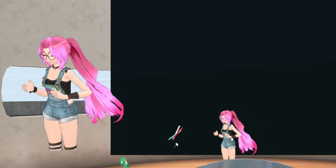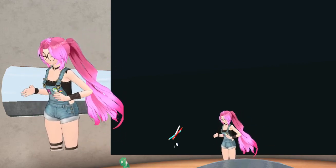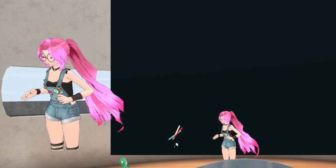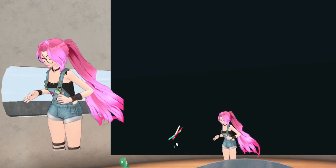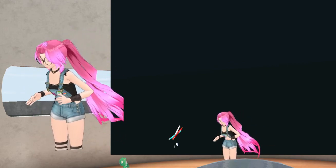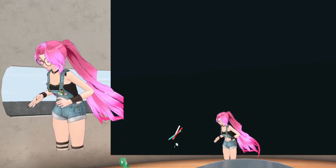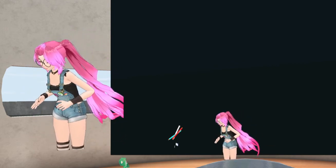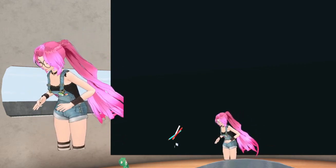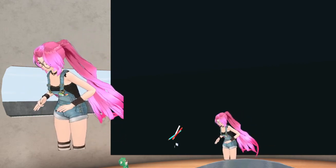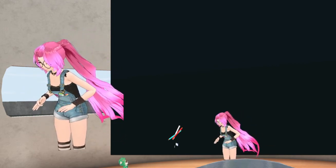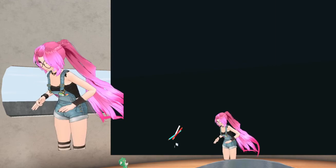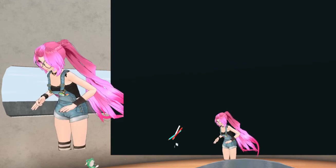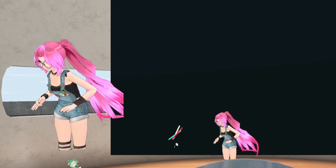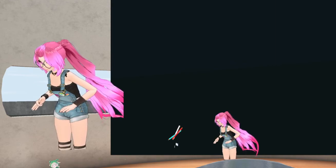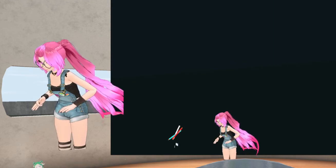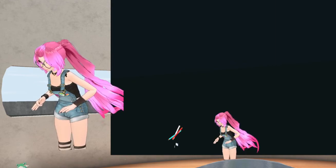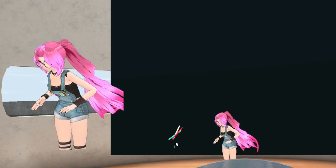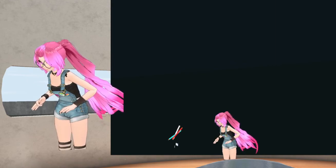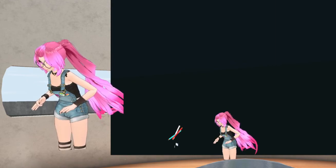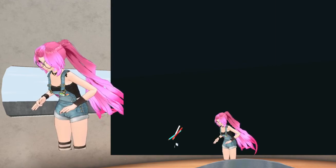Yeah.